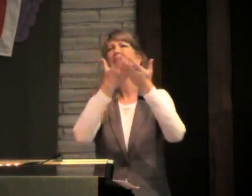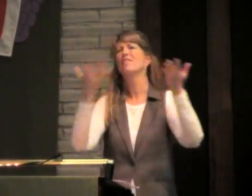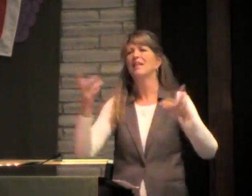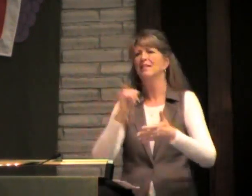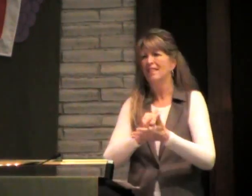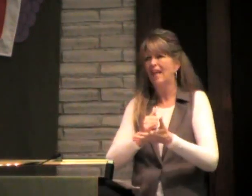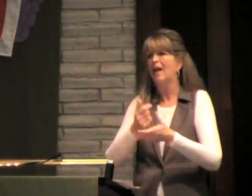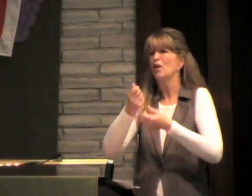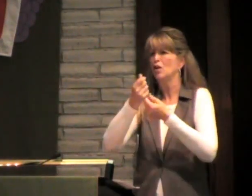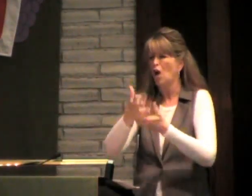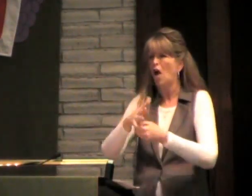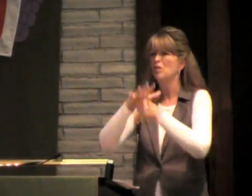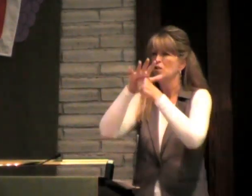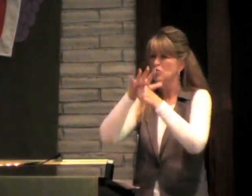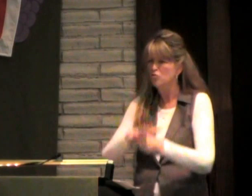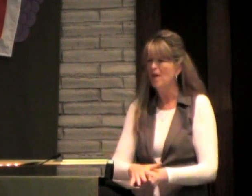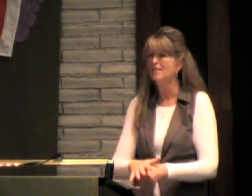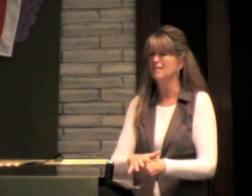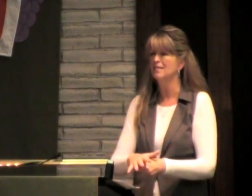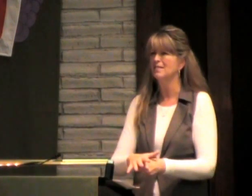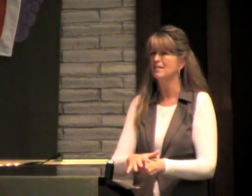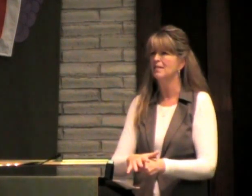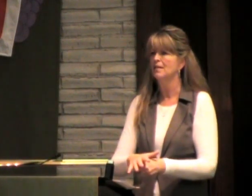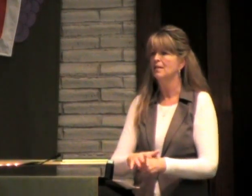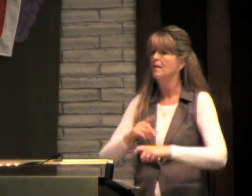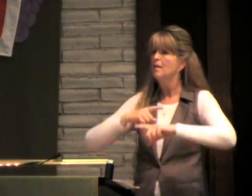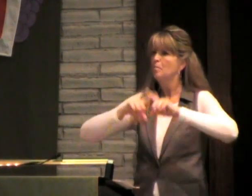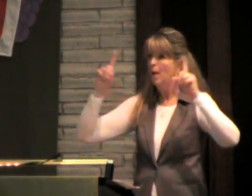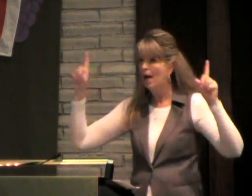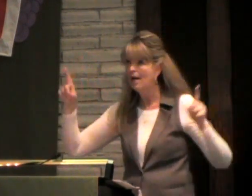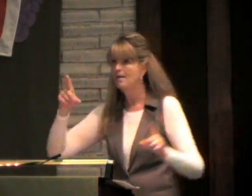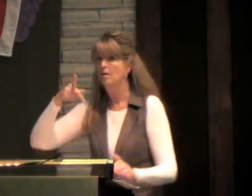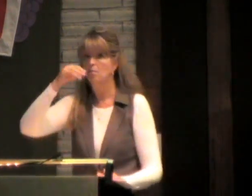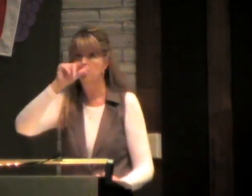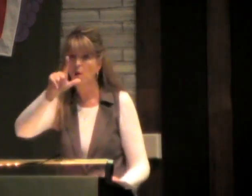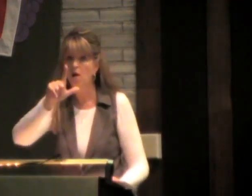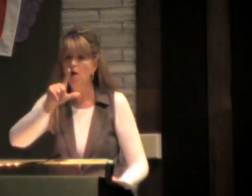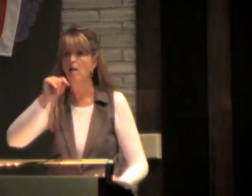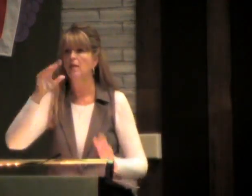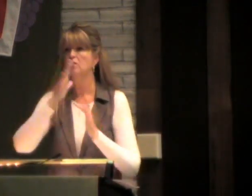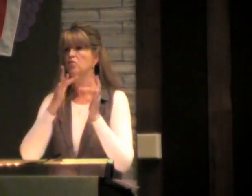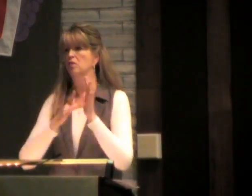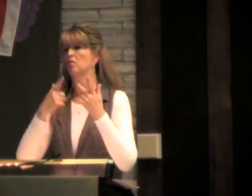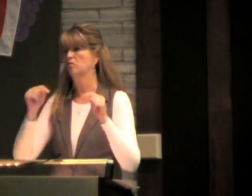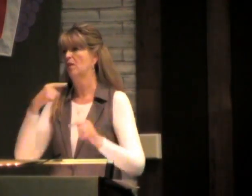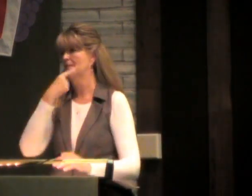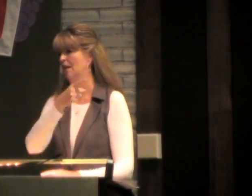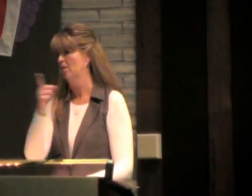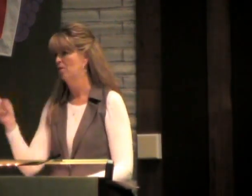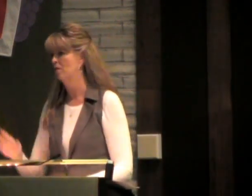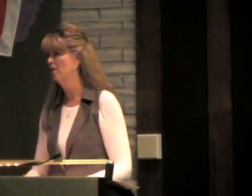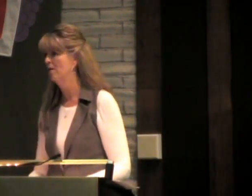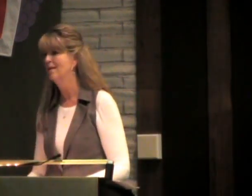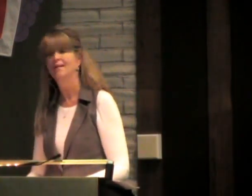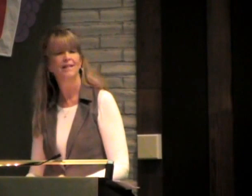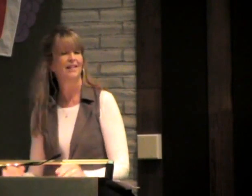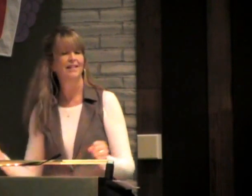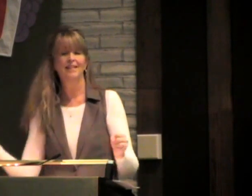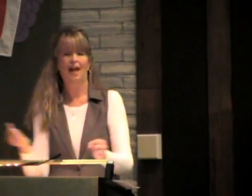Maybe you've got so many things that are causing you stress. But Paul and Jesus both are trying to tell